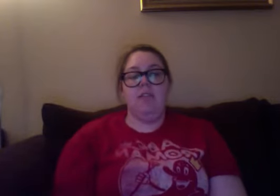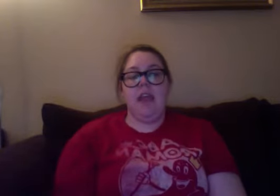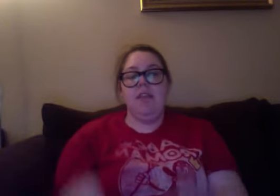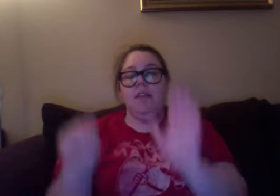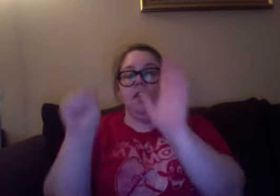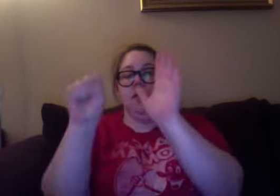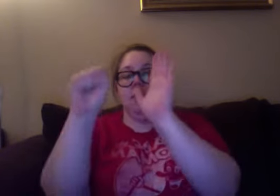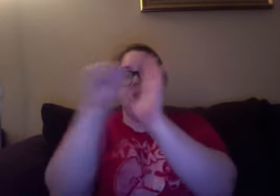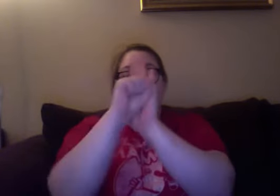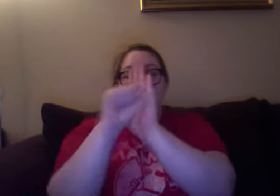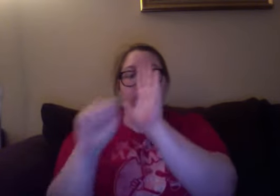State?